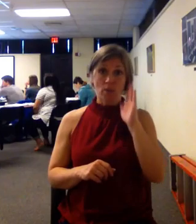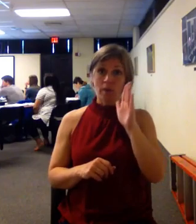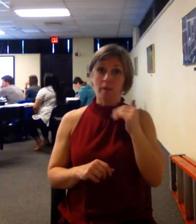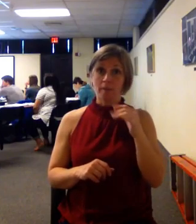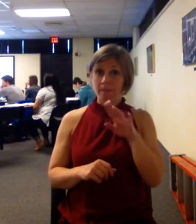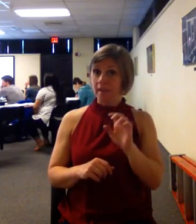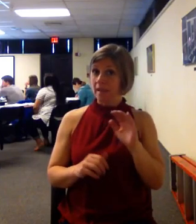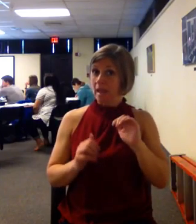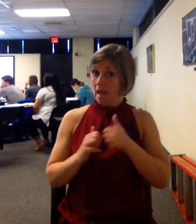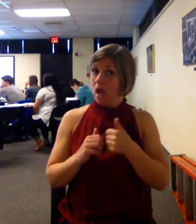our required rate of return.